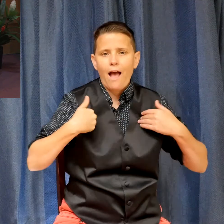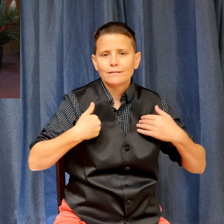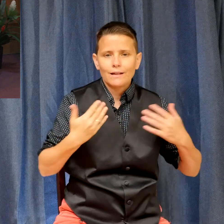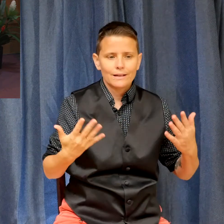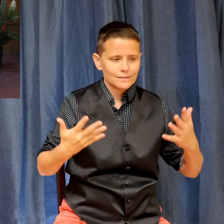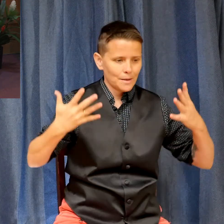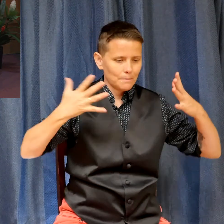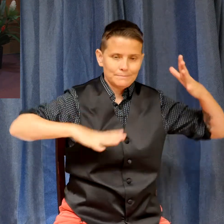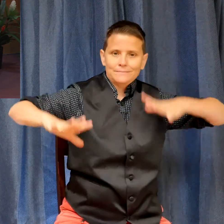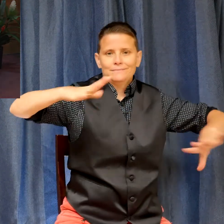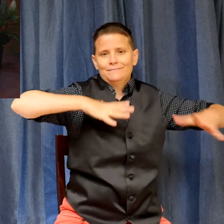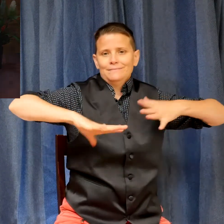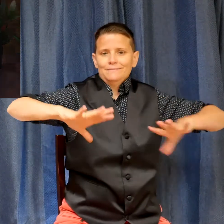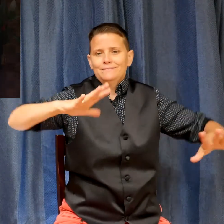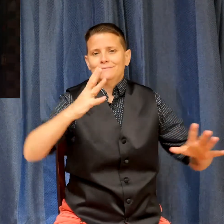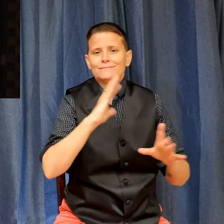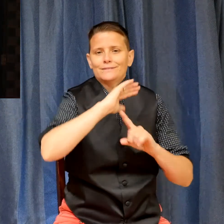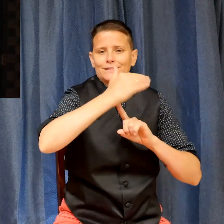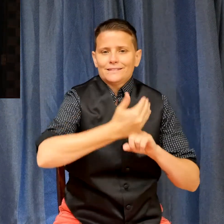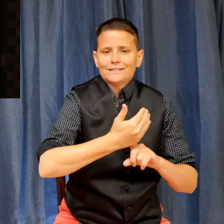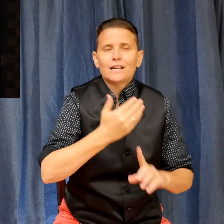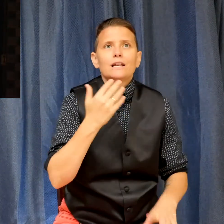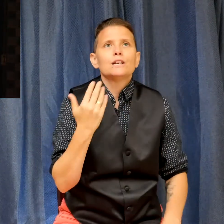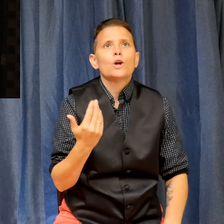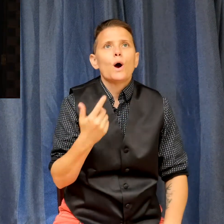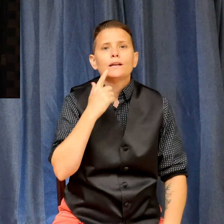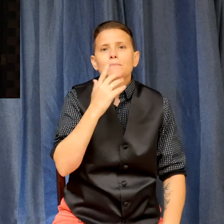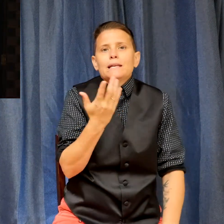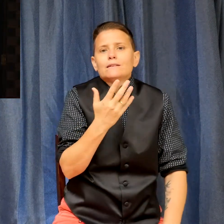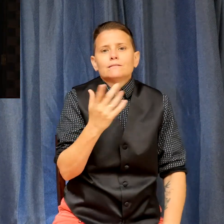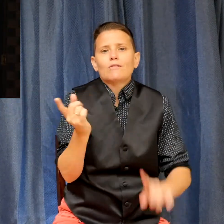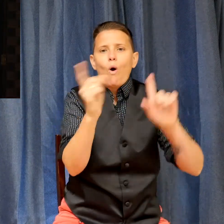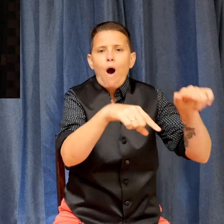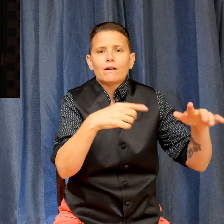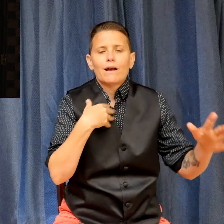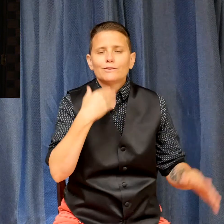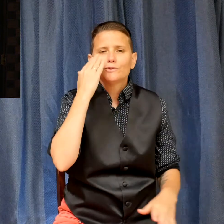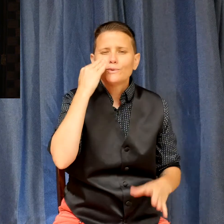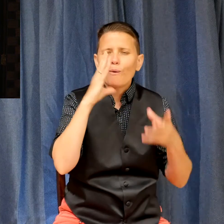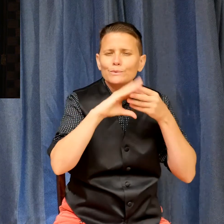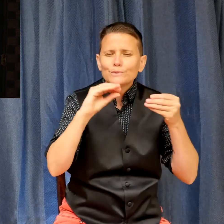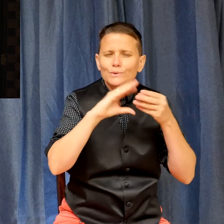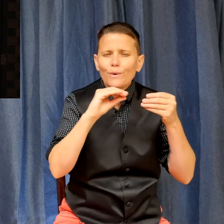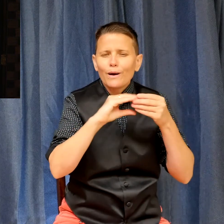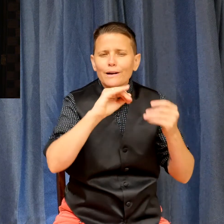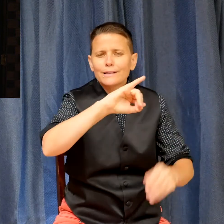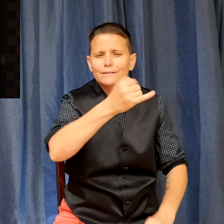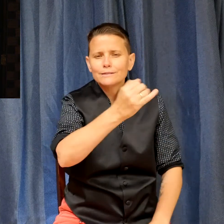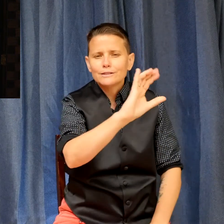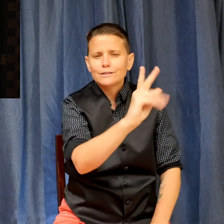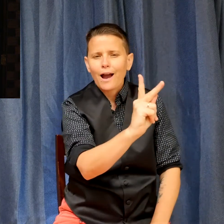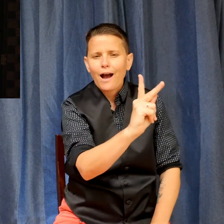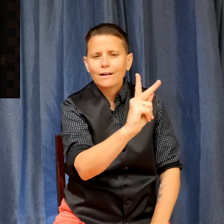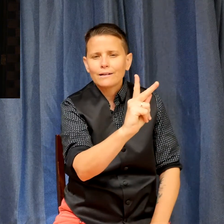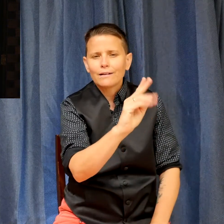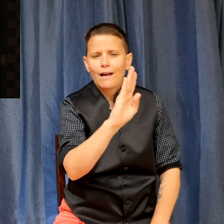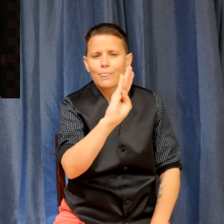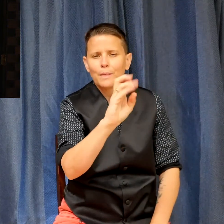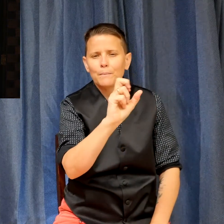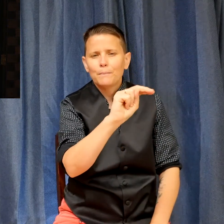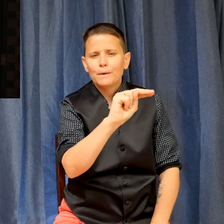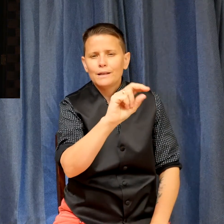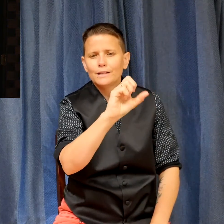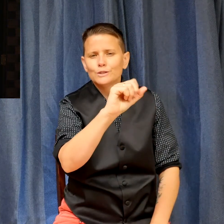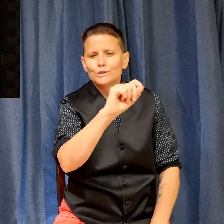costume. But he's gone from everything from Jack and the Beanstalk to a clown, so to bring some lightness to